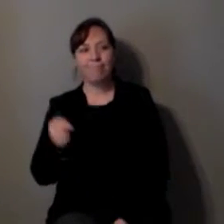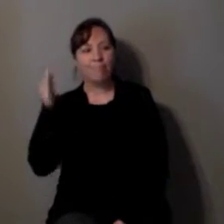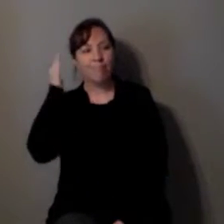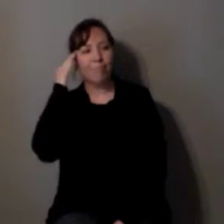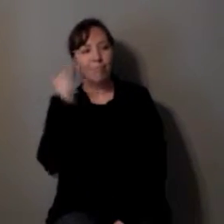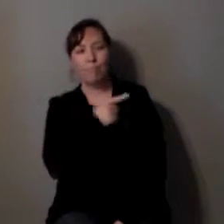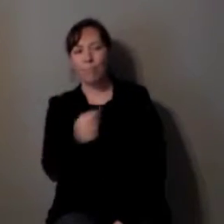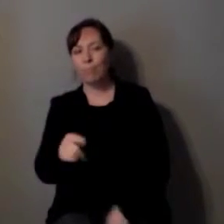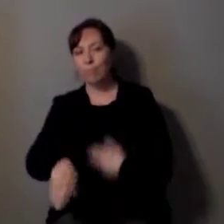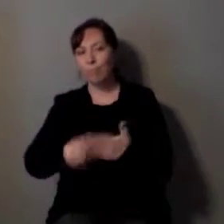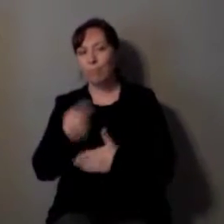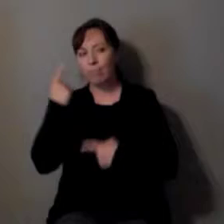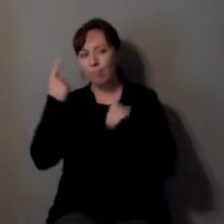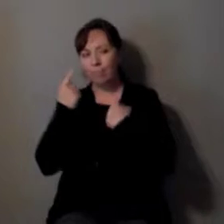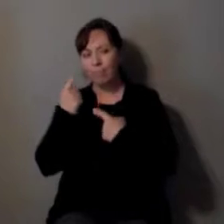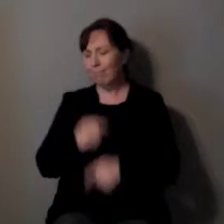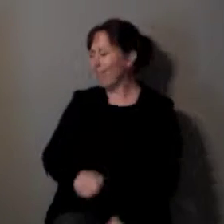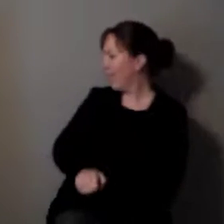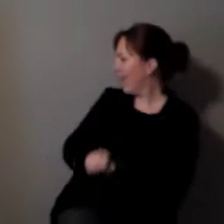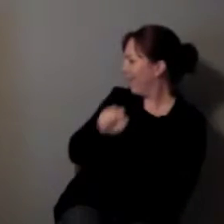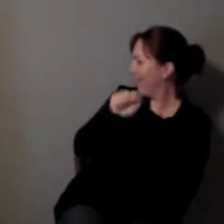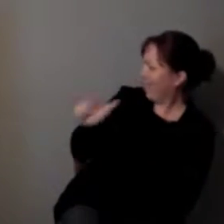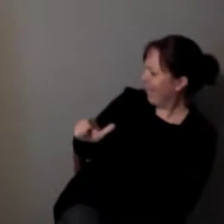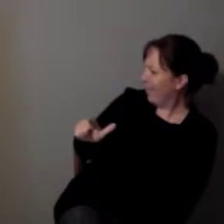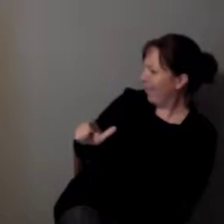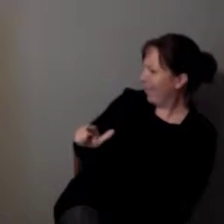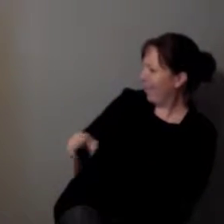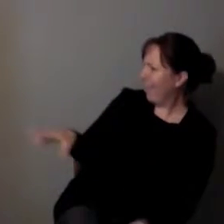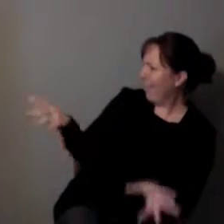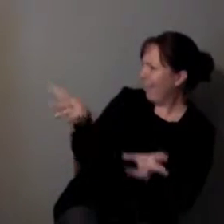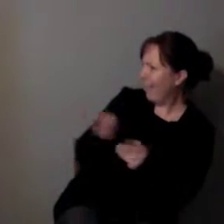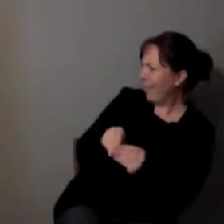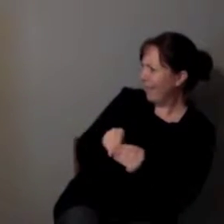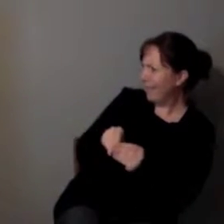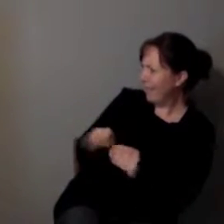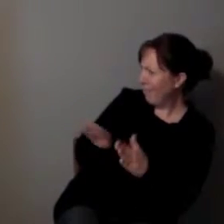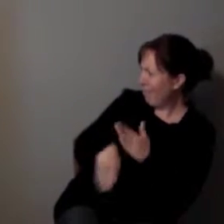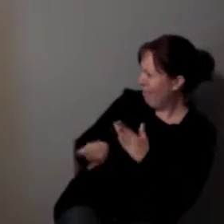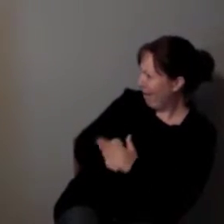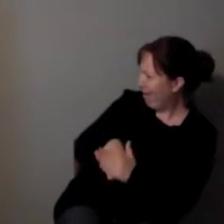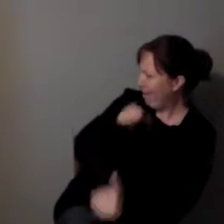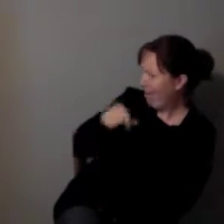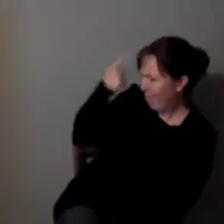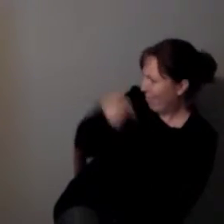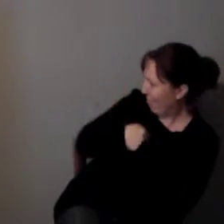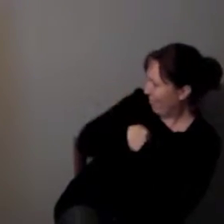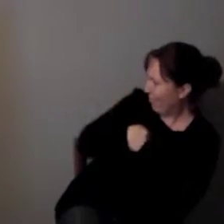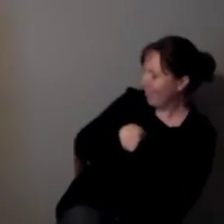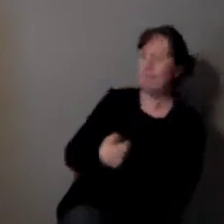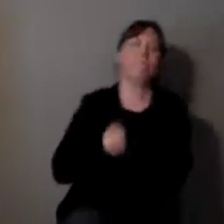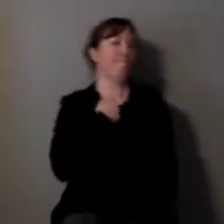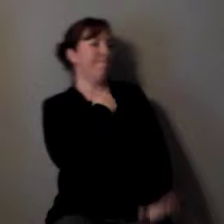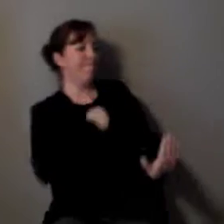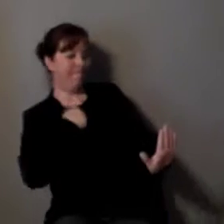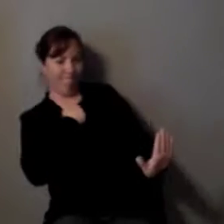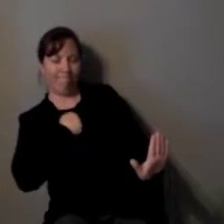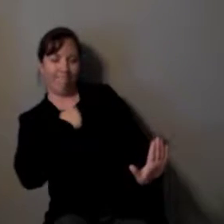I hope hopefully by the end of this presentation or in a couple of weeks it will seem basic. So let's get started with, I guess we could say,